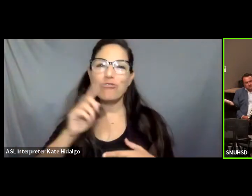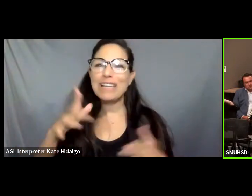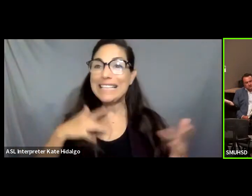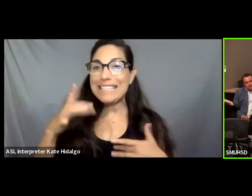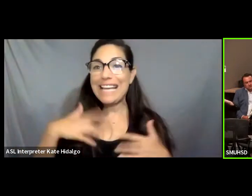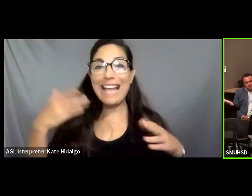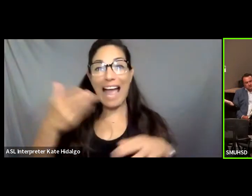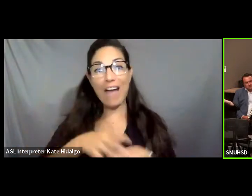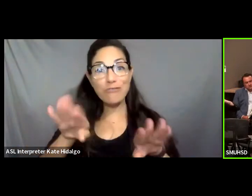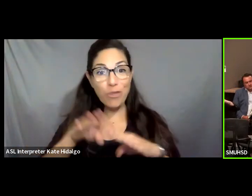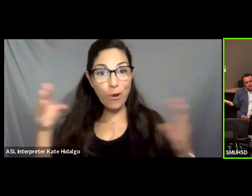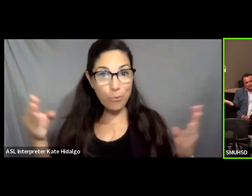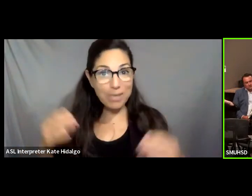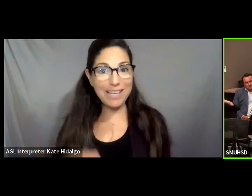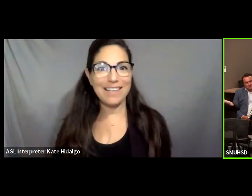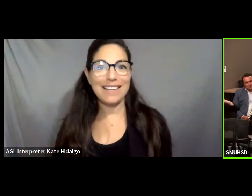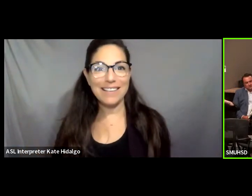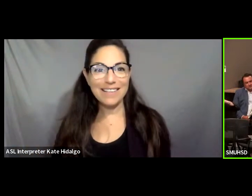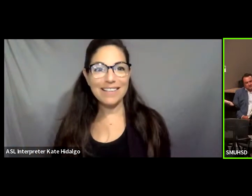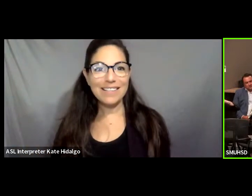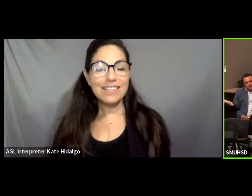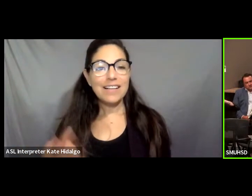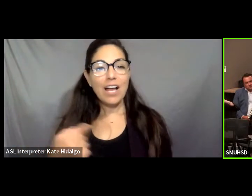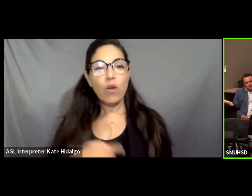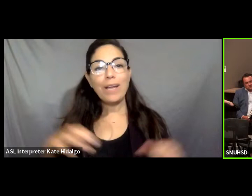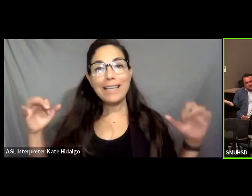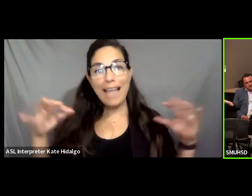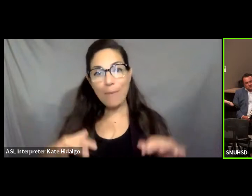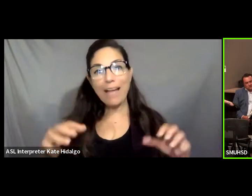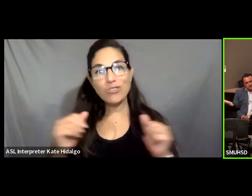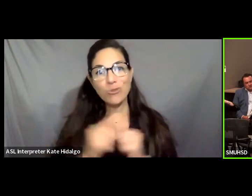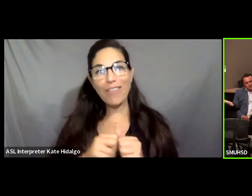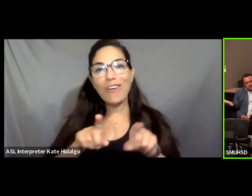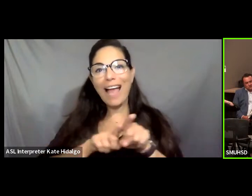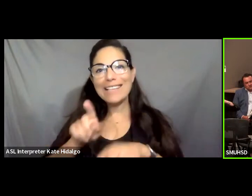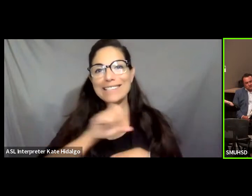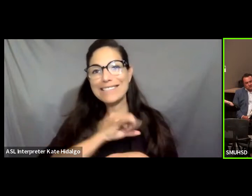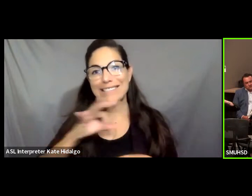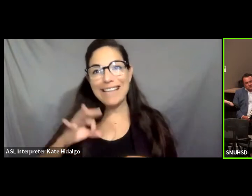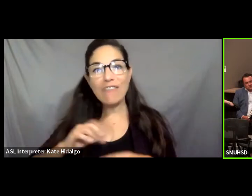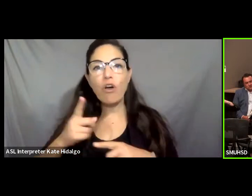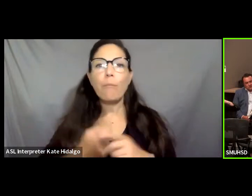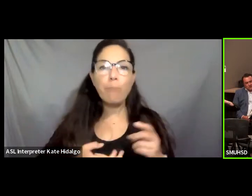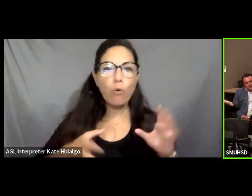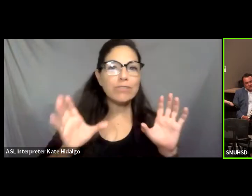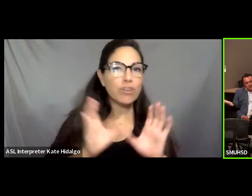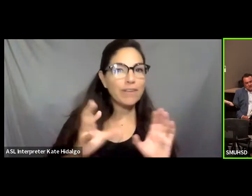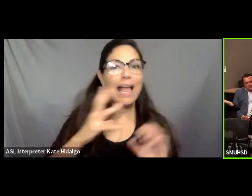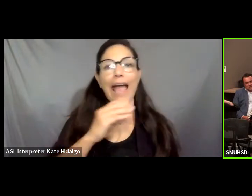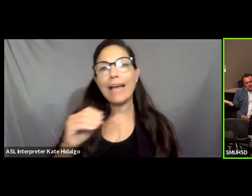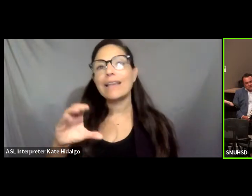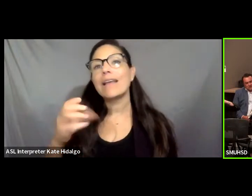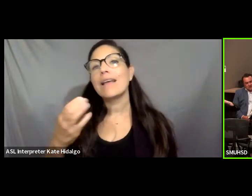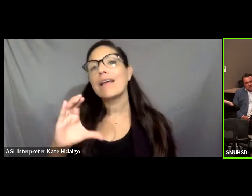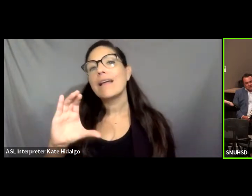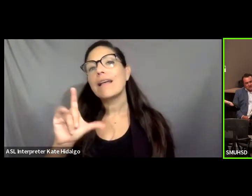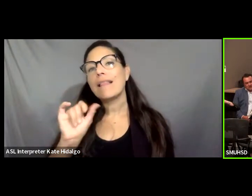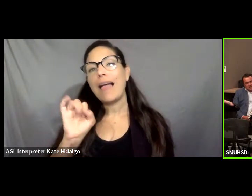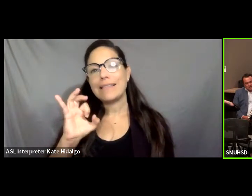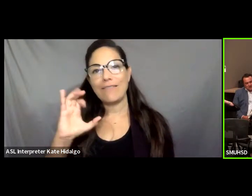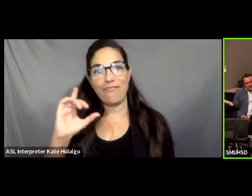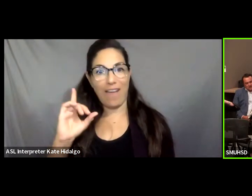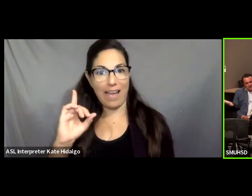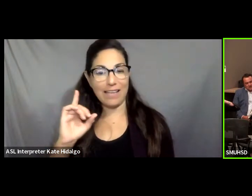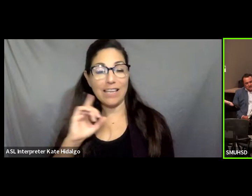after the opening. We came back together as a staff, both certificated and classified. And we spent a lot of